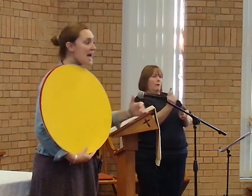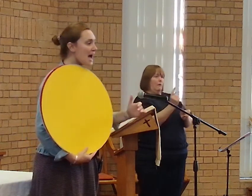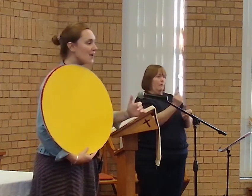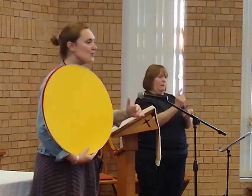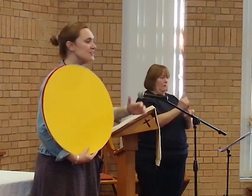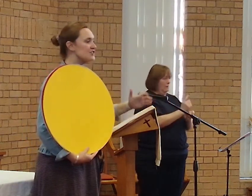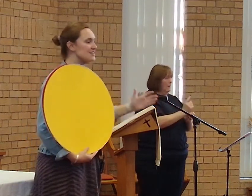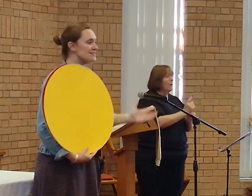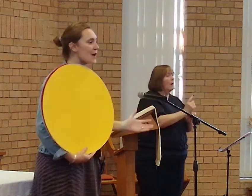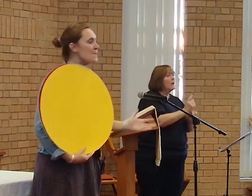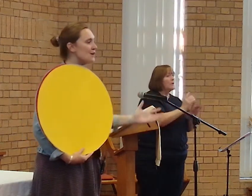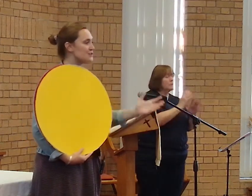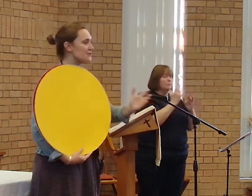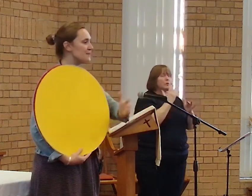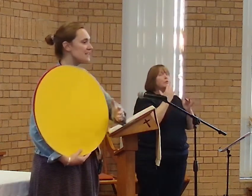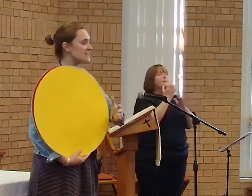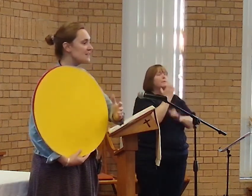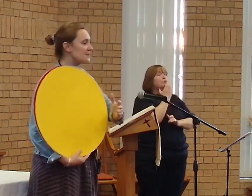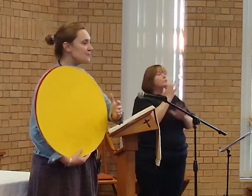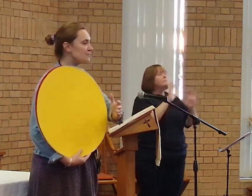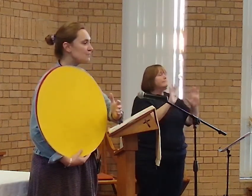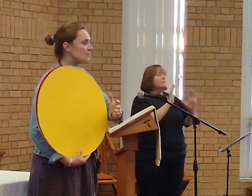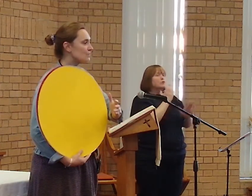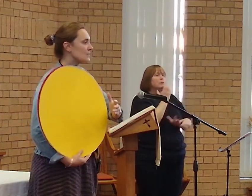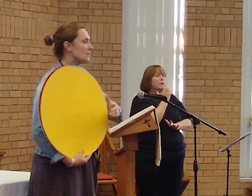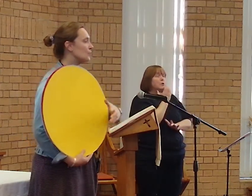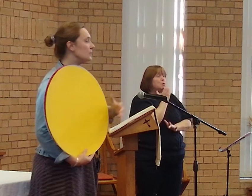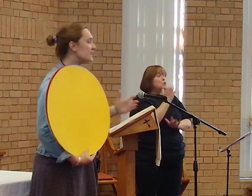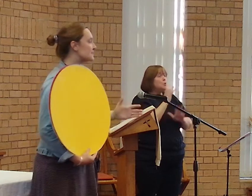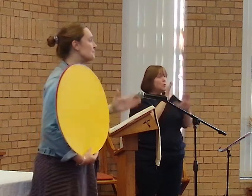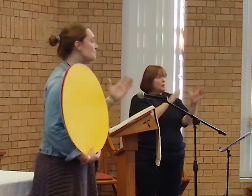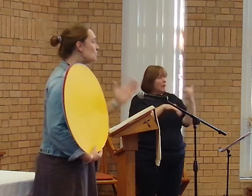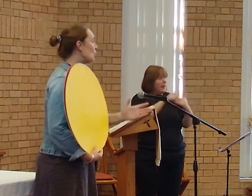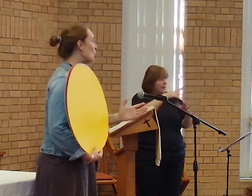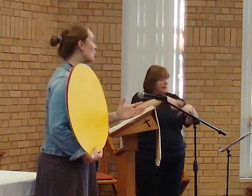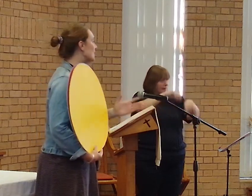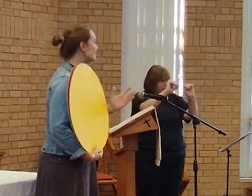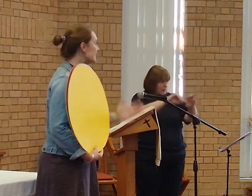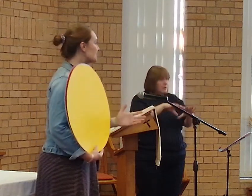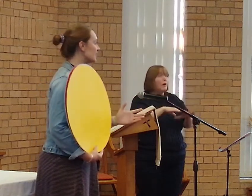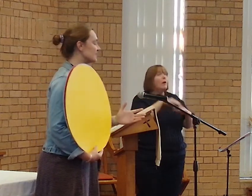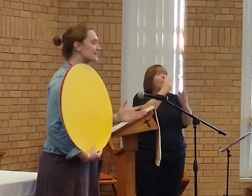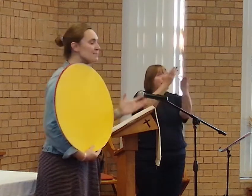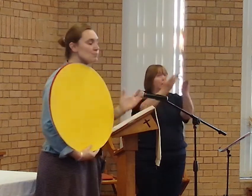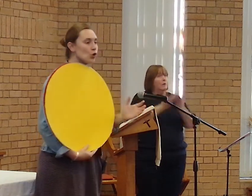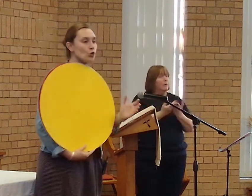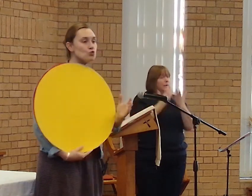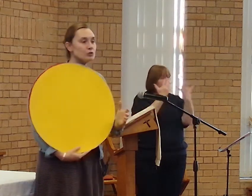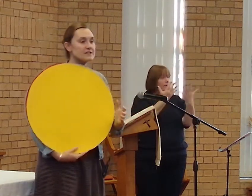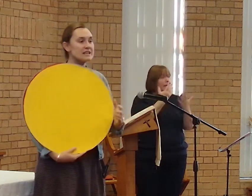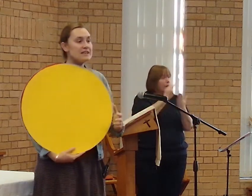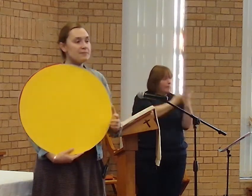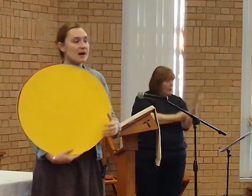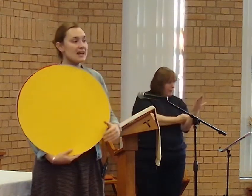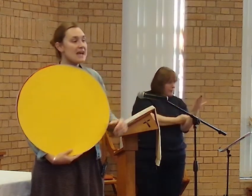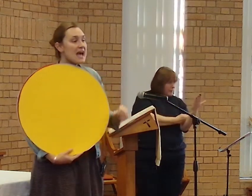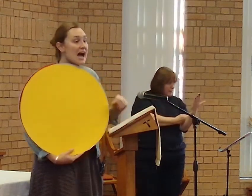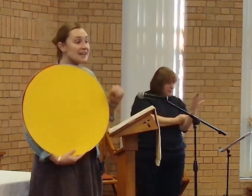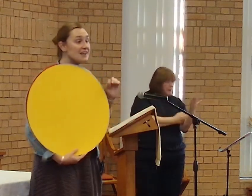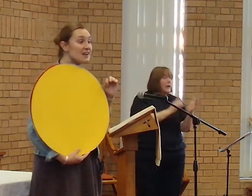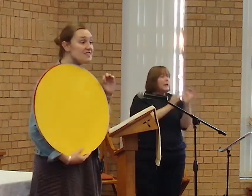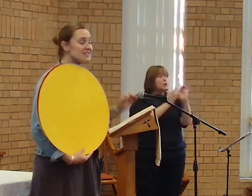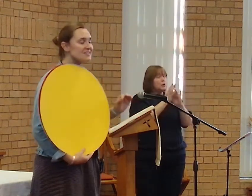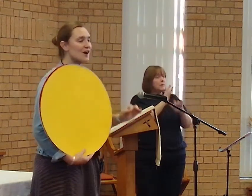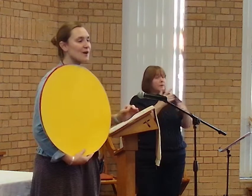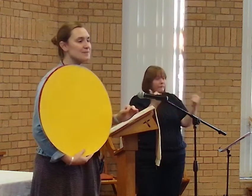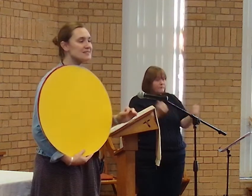so now, as Jesus emerges from the desert, we get some more teaching, some more rules to live by.